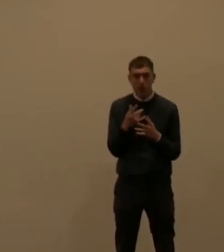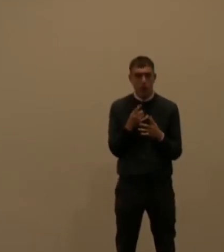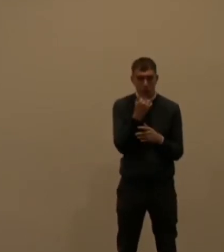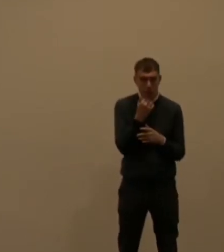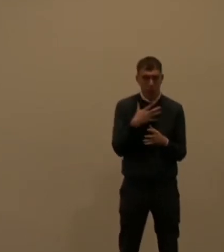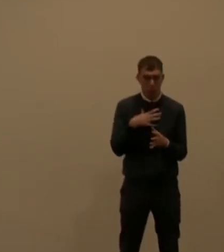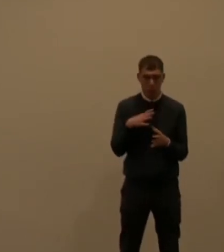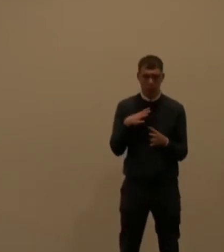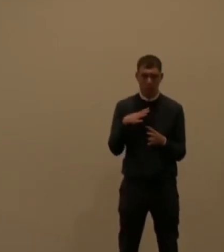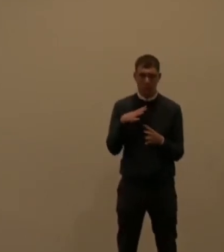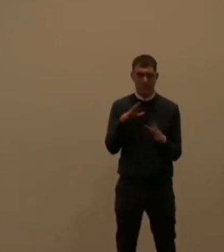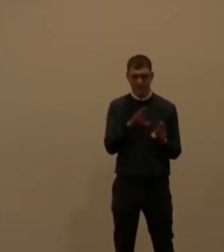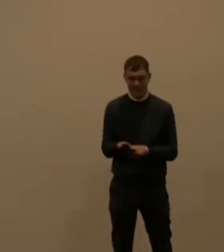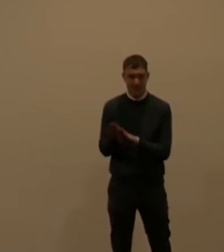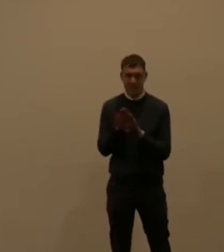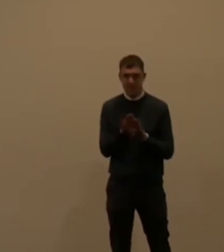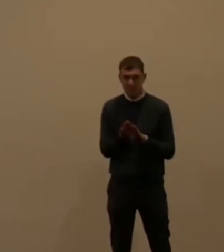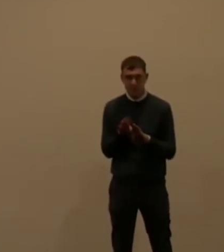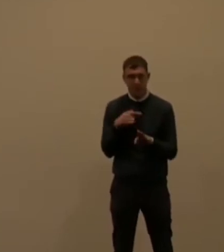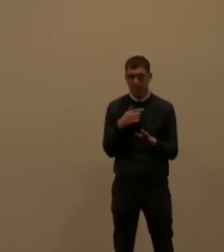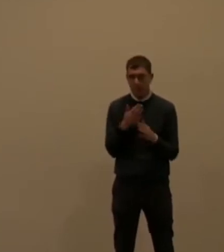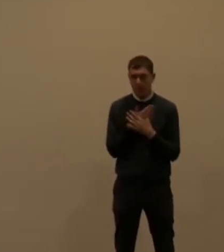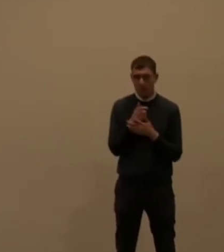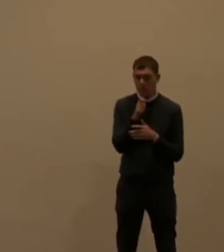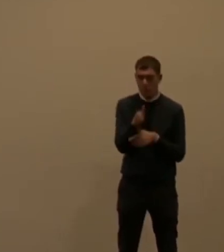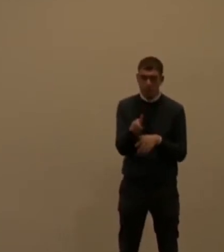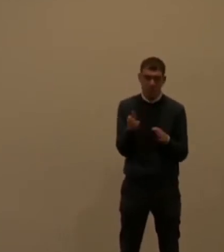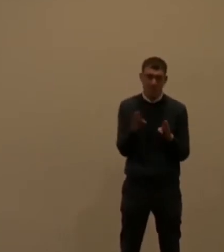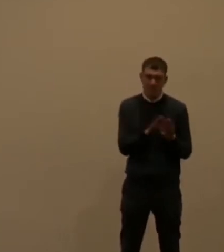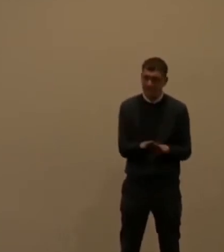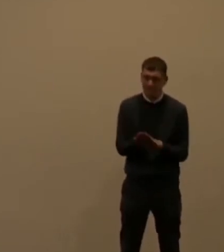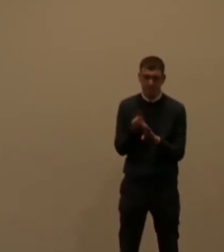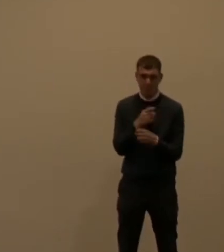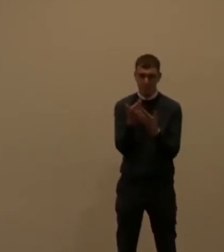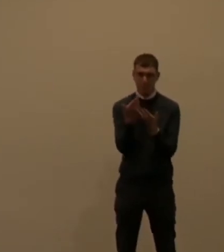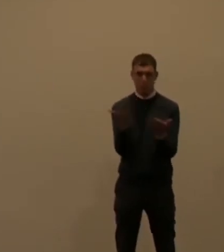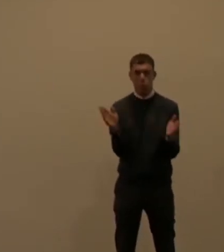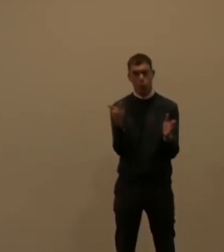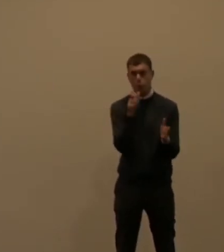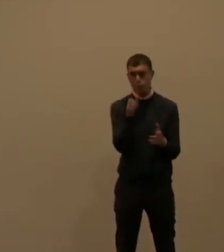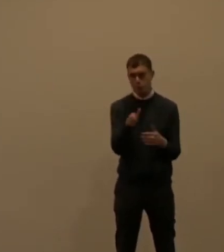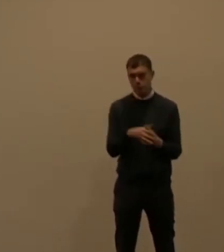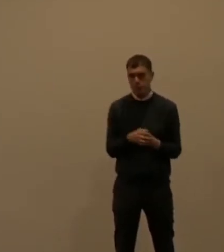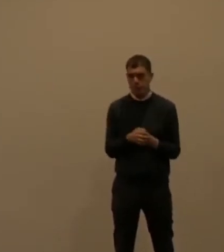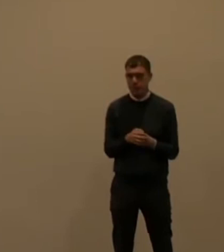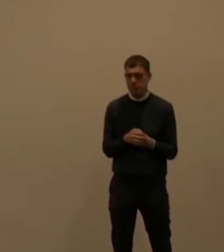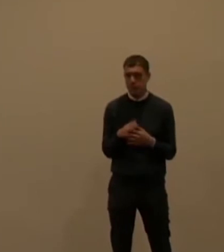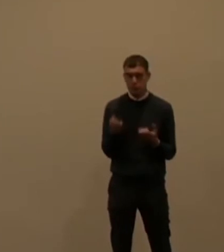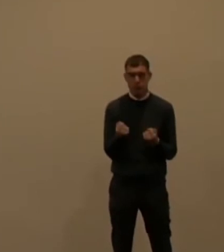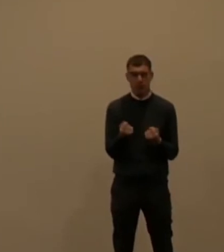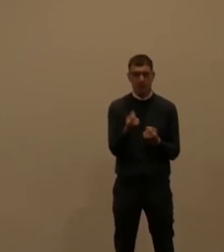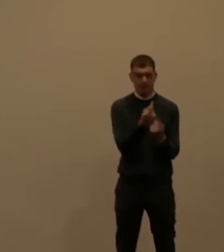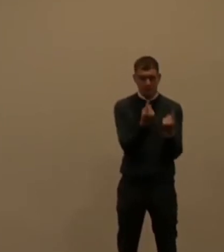go standard. I love the word standard because it's so broad. And every person who says that has their